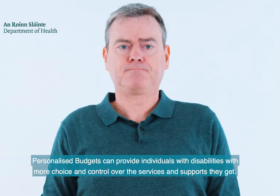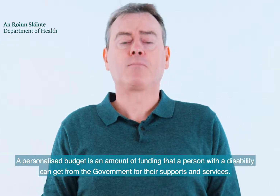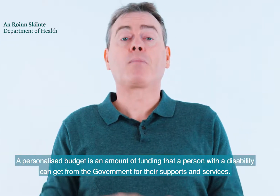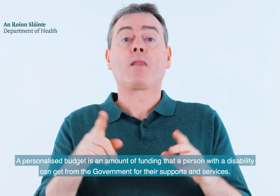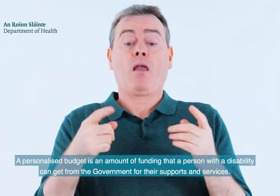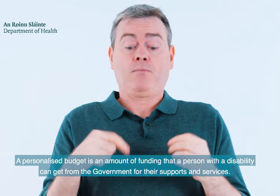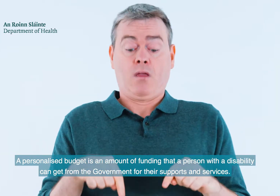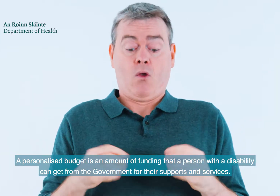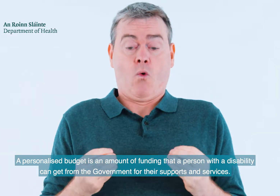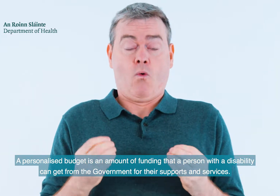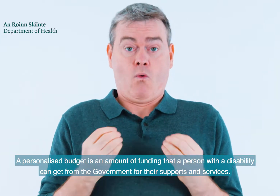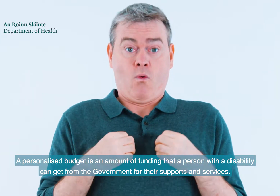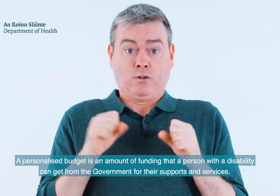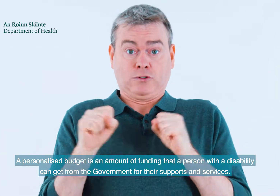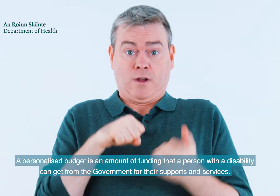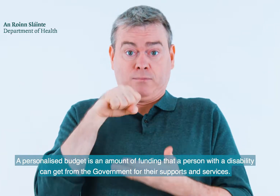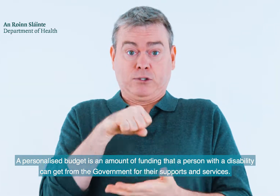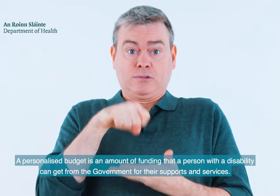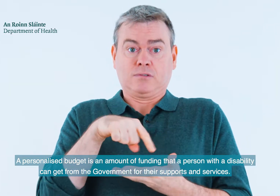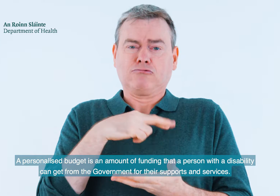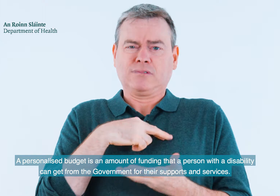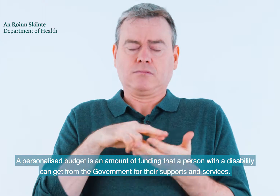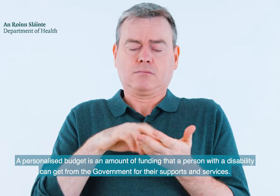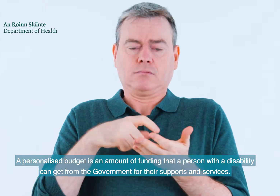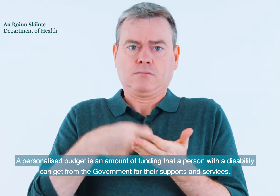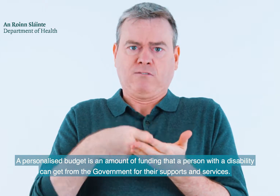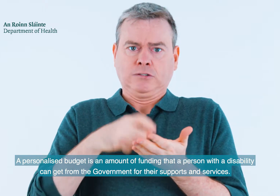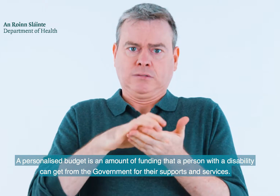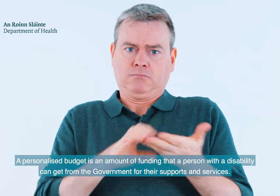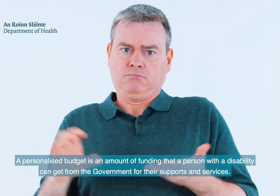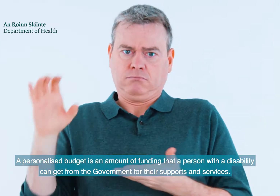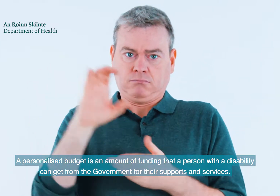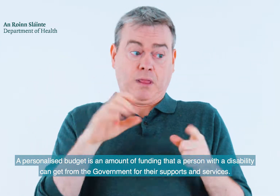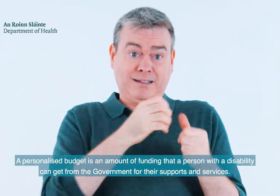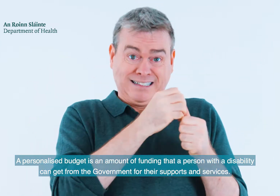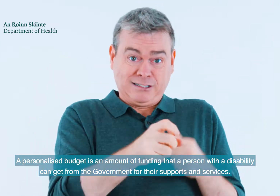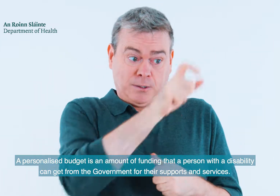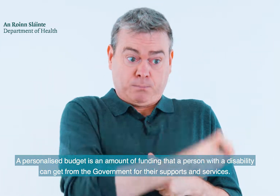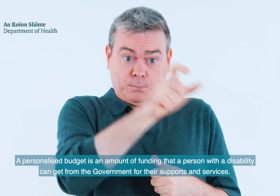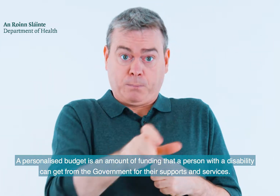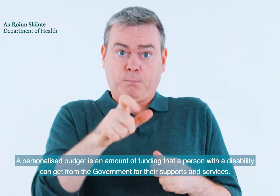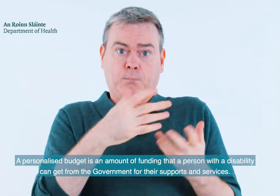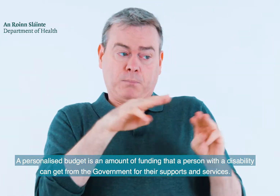A personalised budget is an amount of funding that a person with a disability can get from the government for their supports and